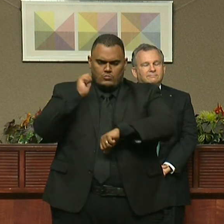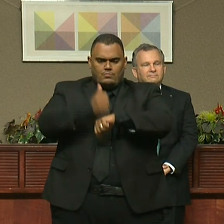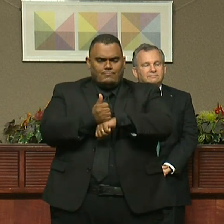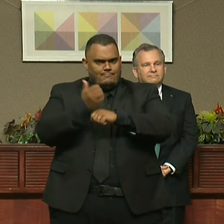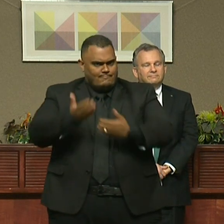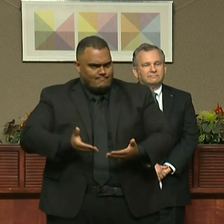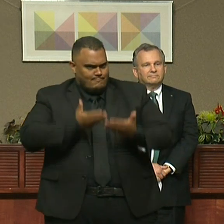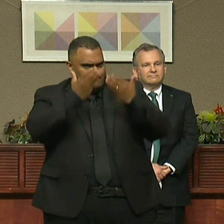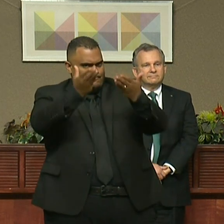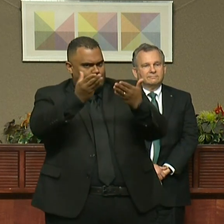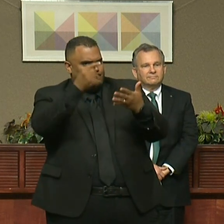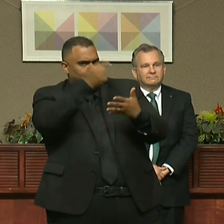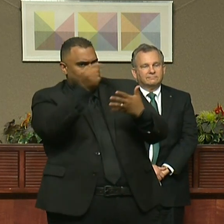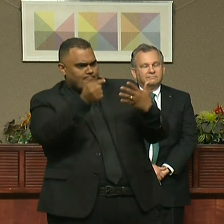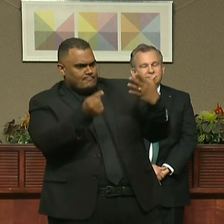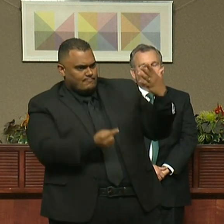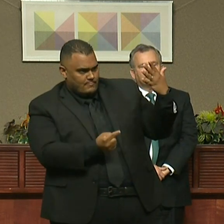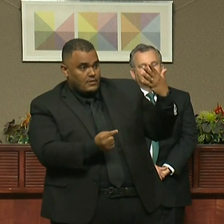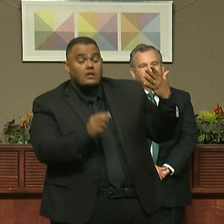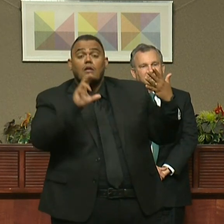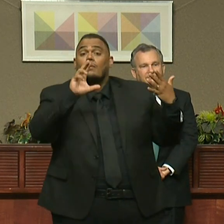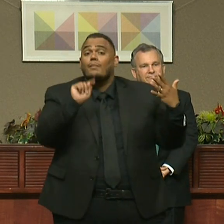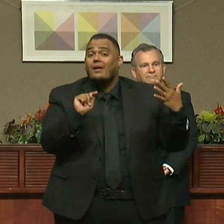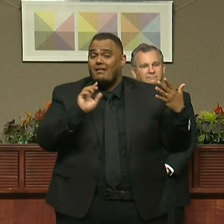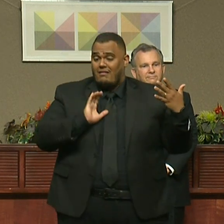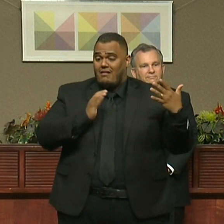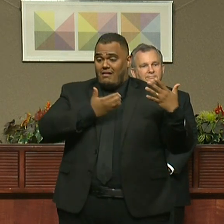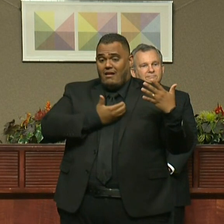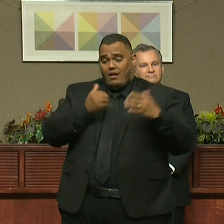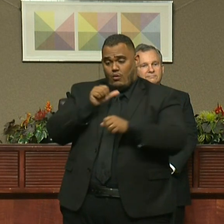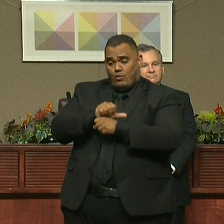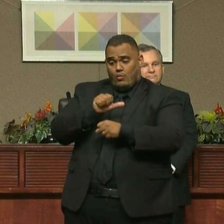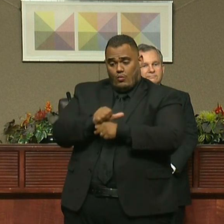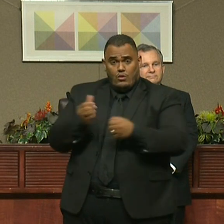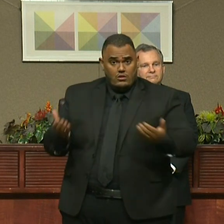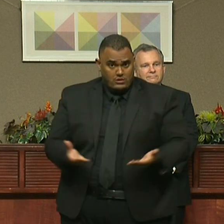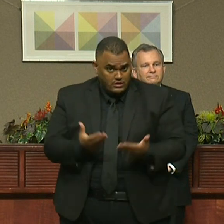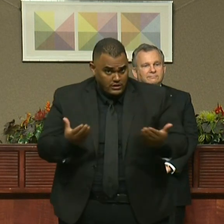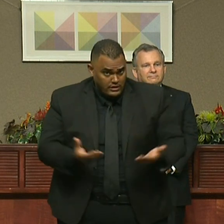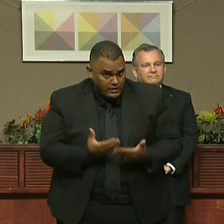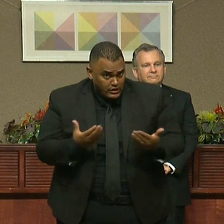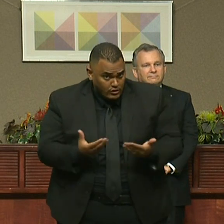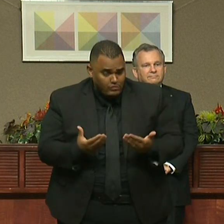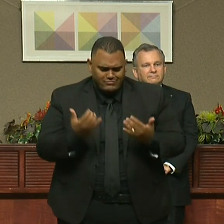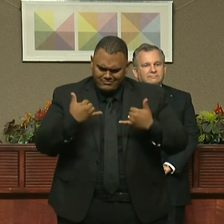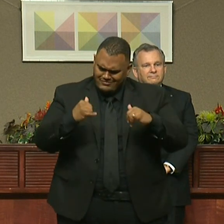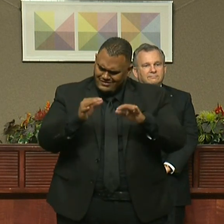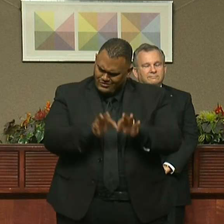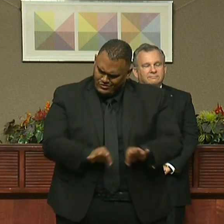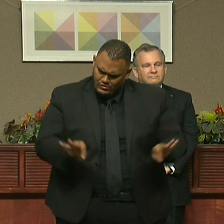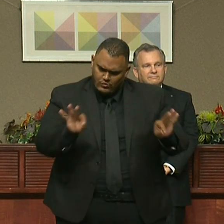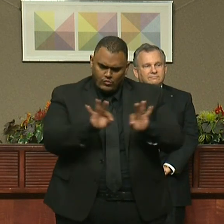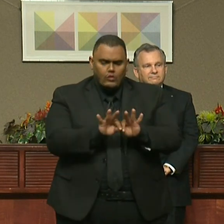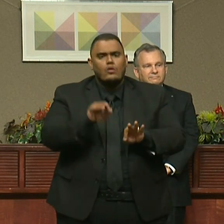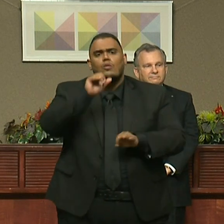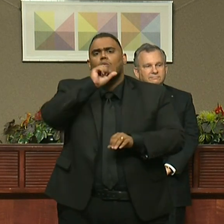the backdrop of what we're dealing with here still remains relevant. Orange County has a total